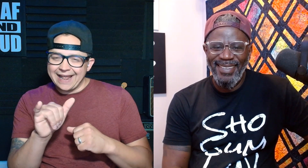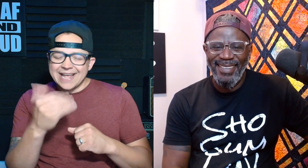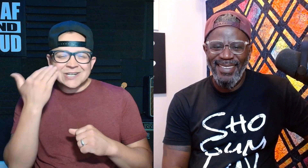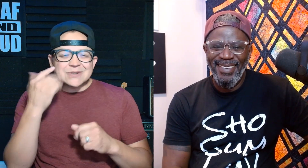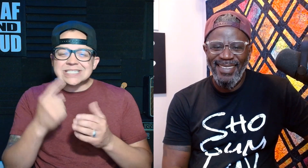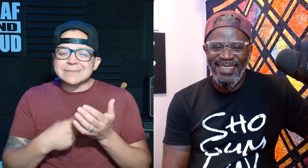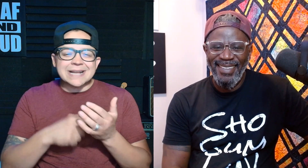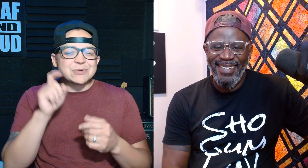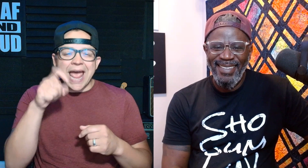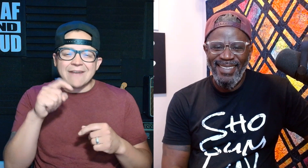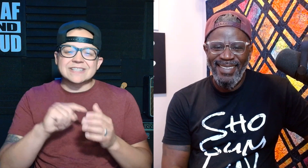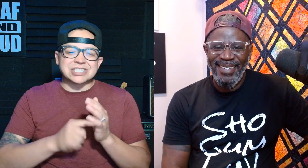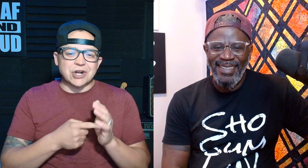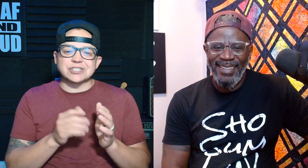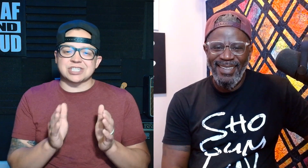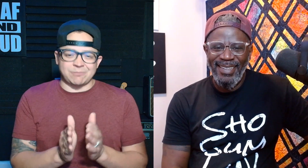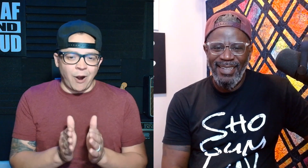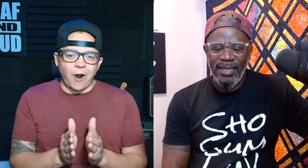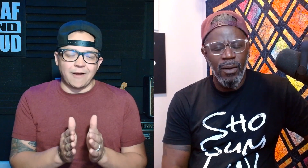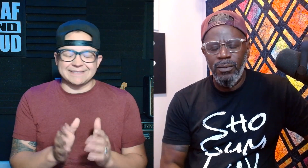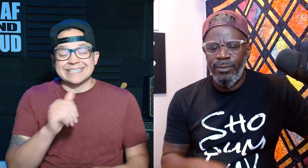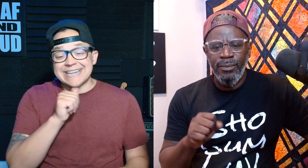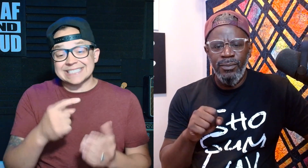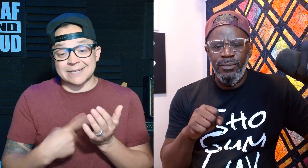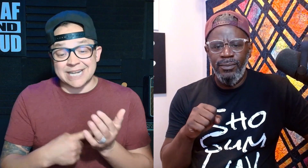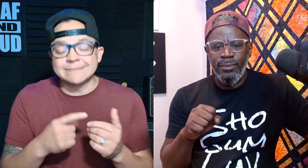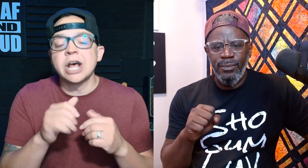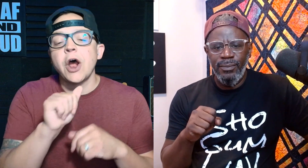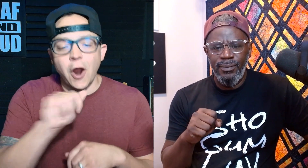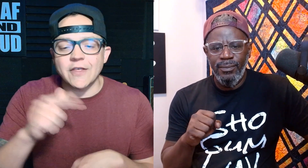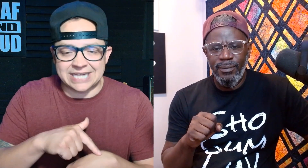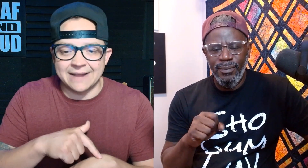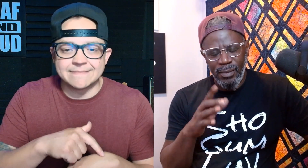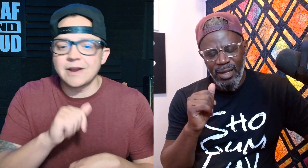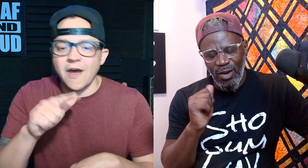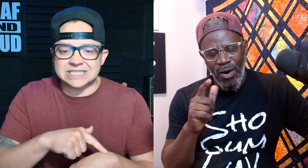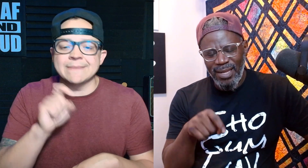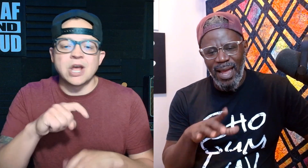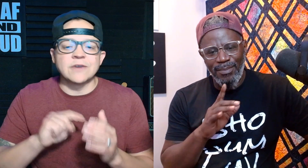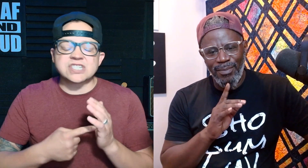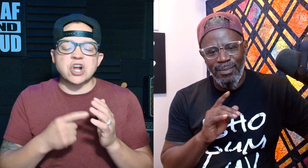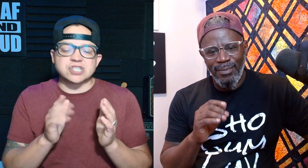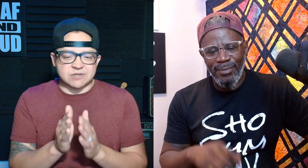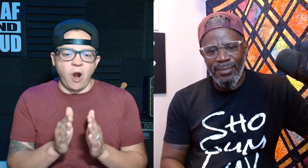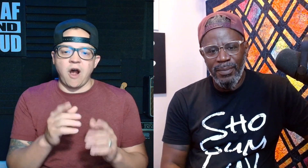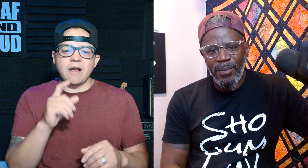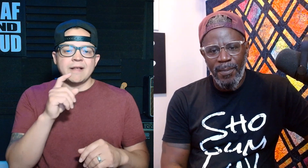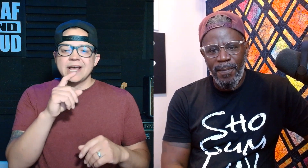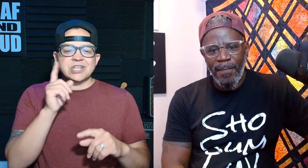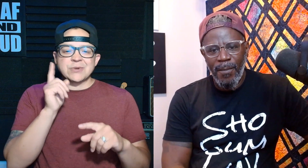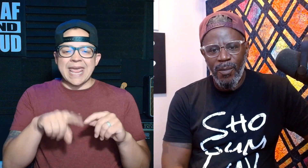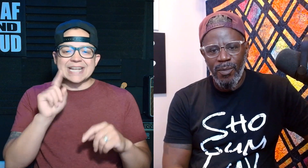that. Sometimes you have to start small. Not sometimes, all the time. All the time. You have to start